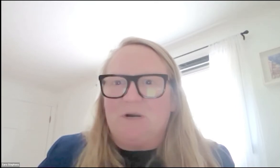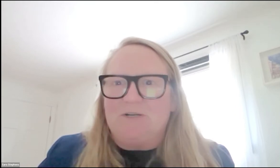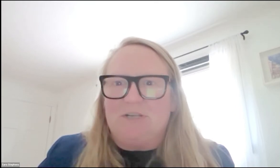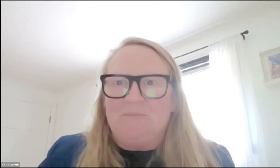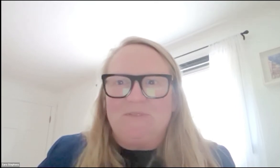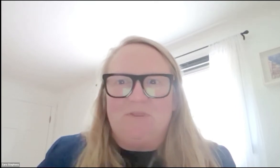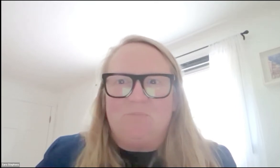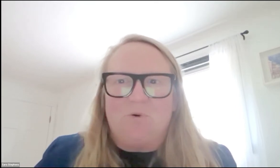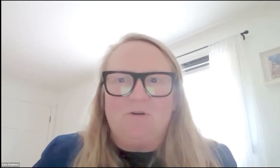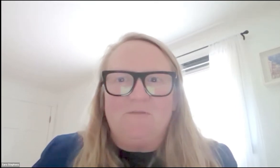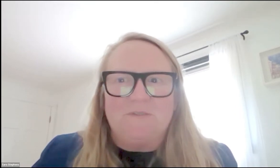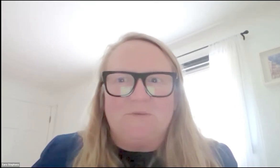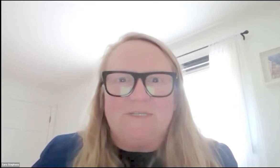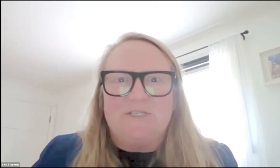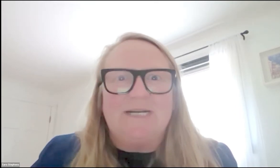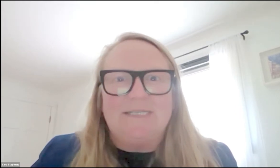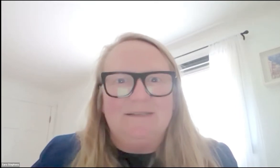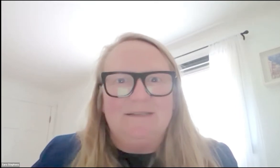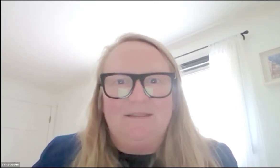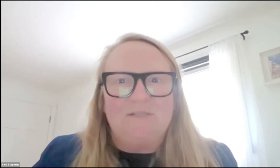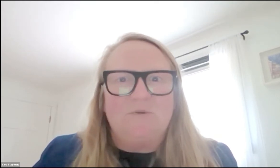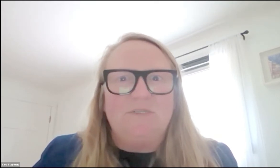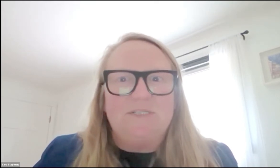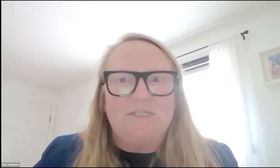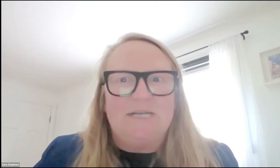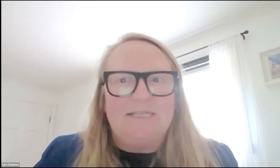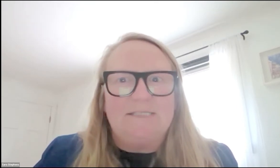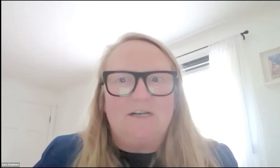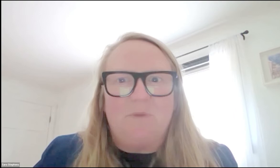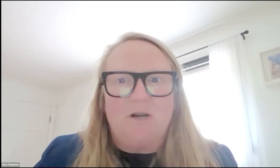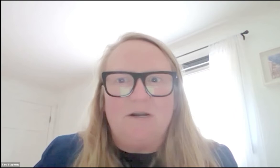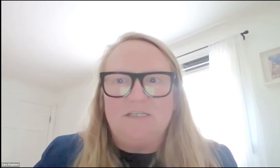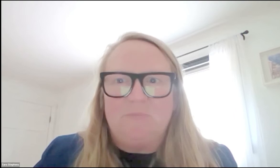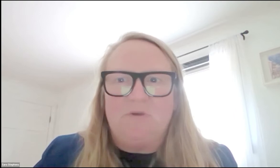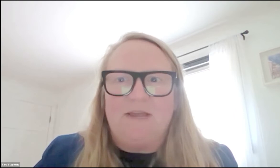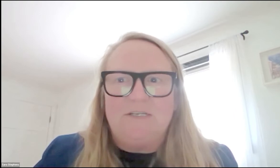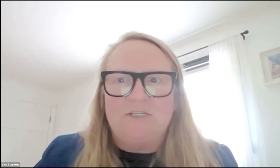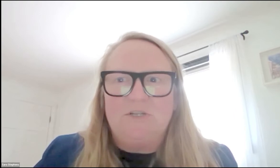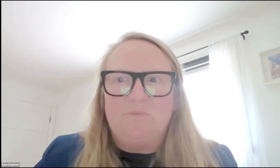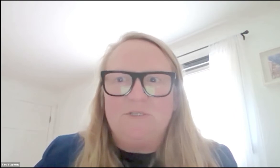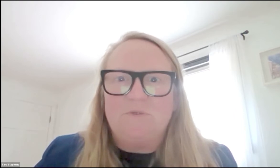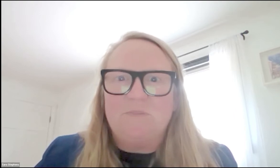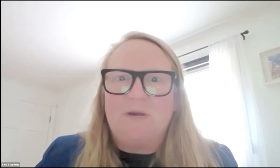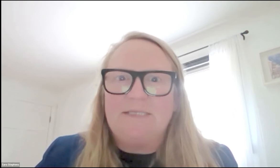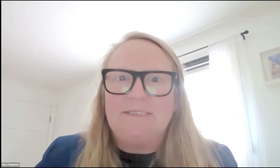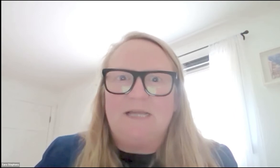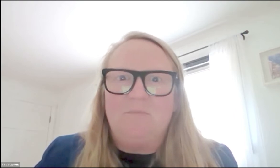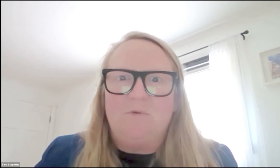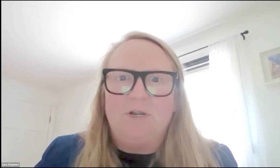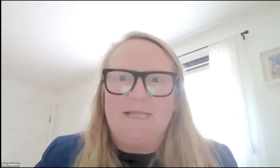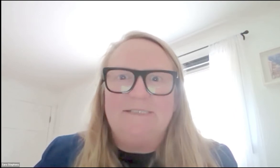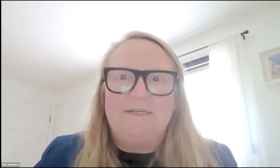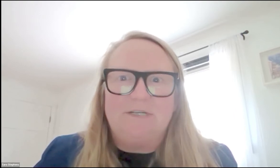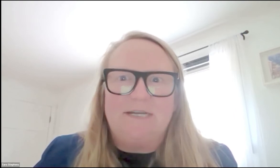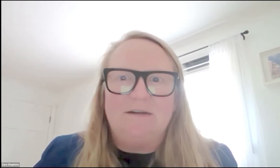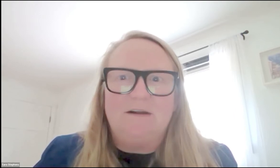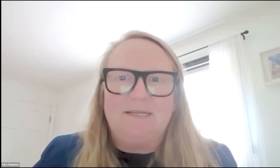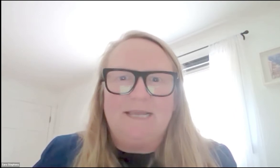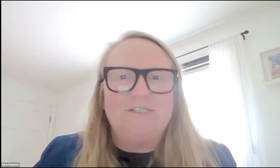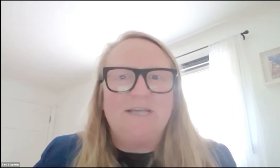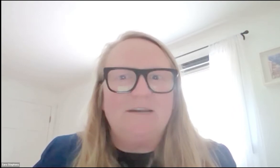district partnership is with Port Orford School District. The school district and Head Start partner to provide additional preschool spots to help more kids